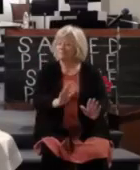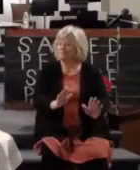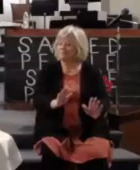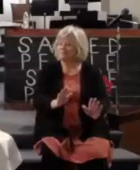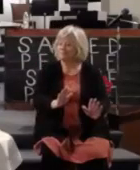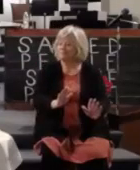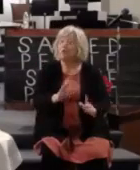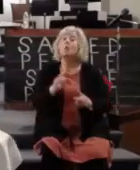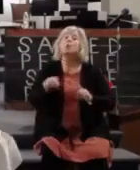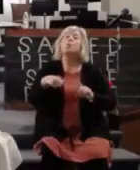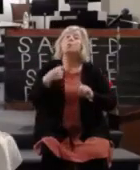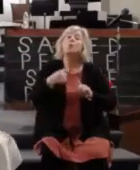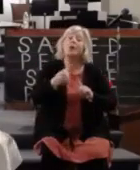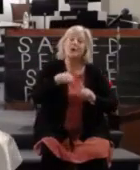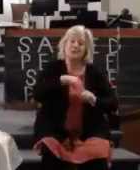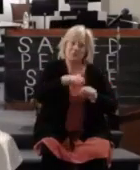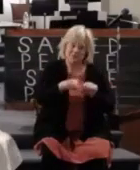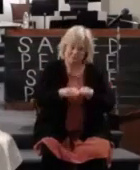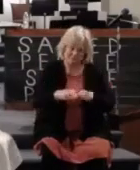when we break